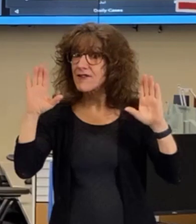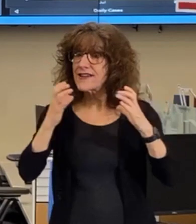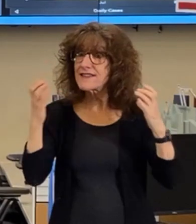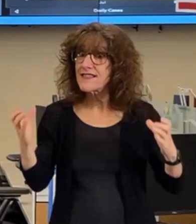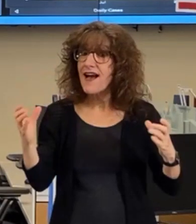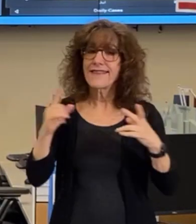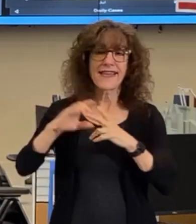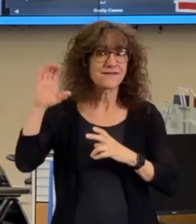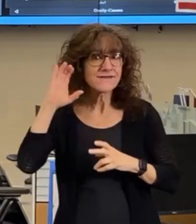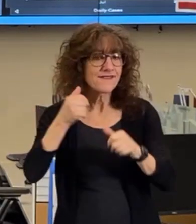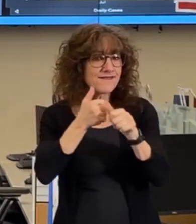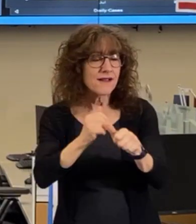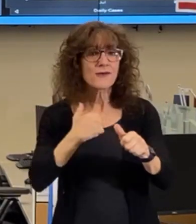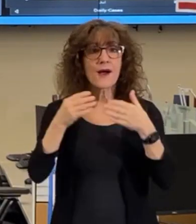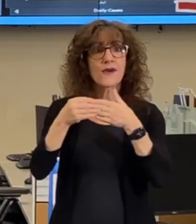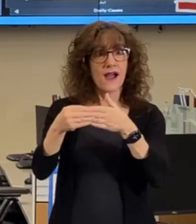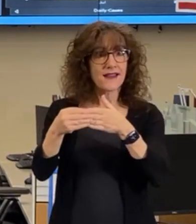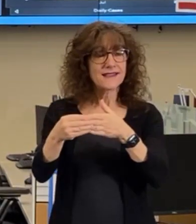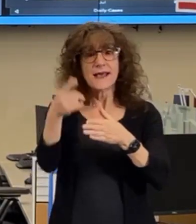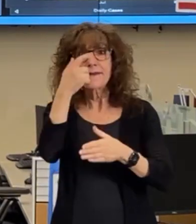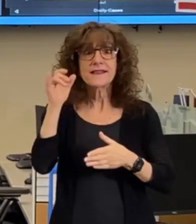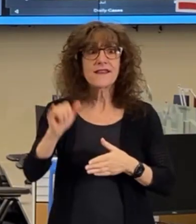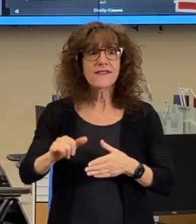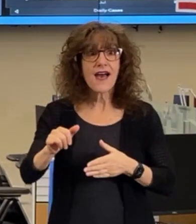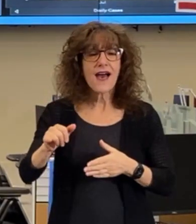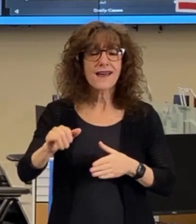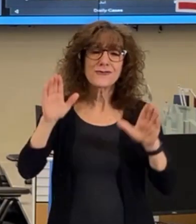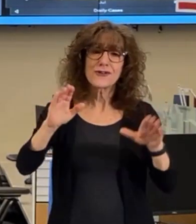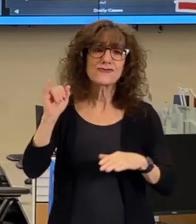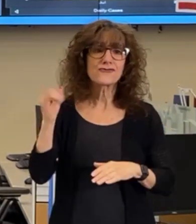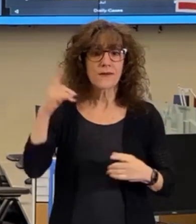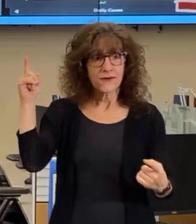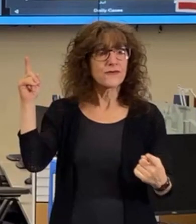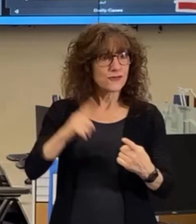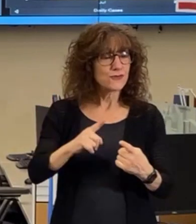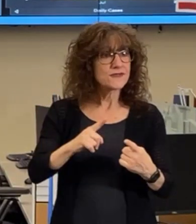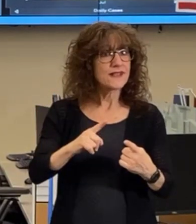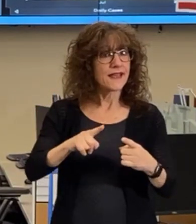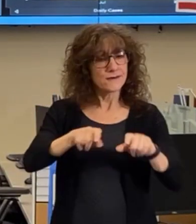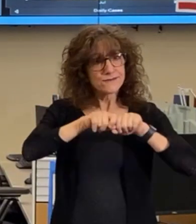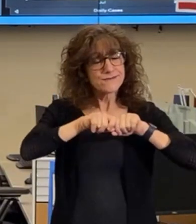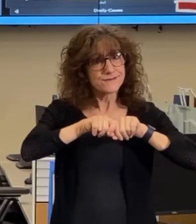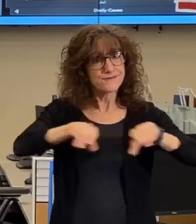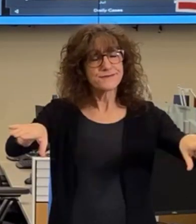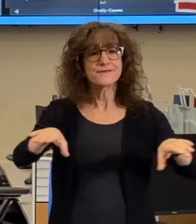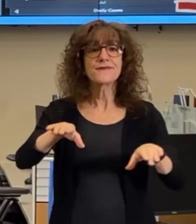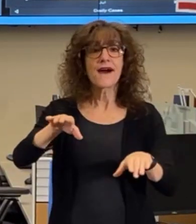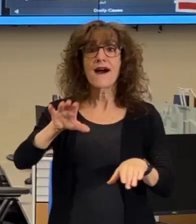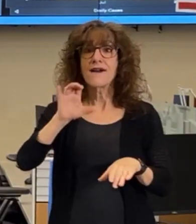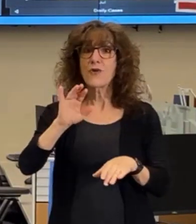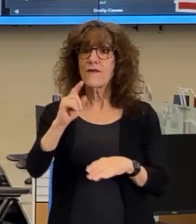have listened to our guidance, and because of that, they're doing such a great job in reducing the transmission of